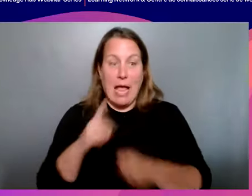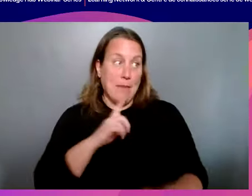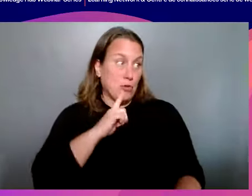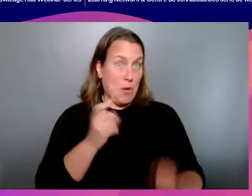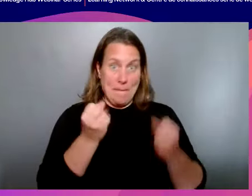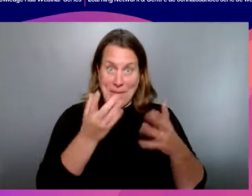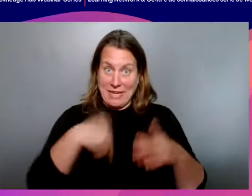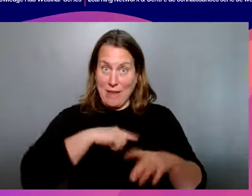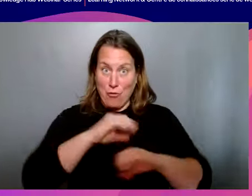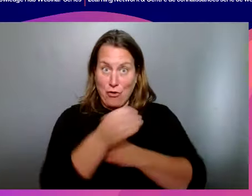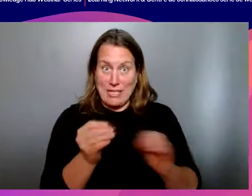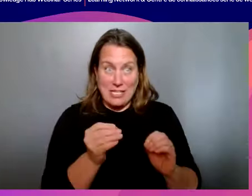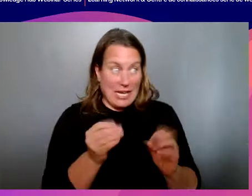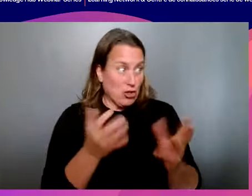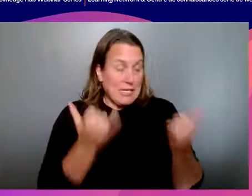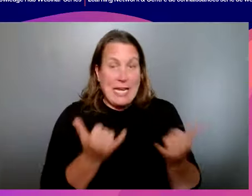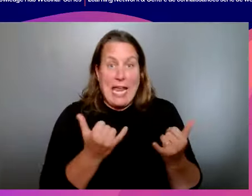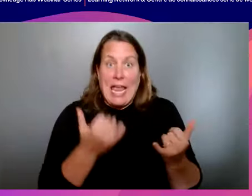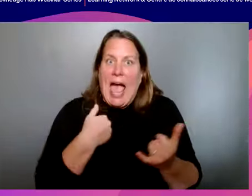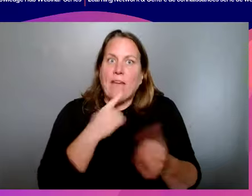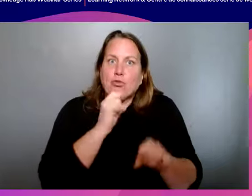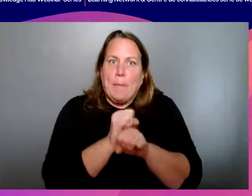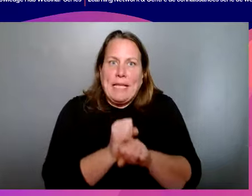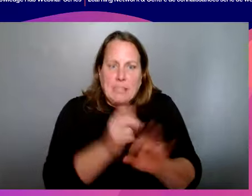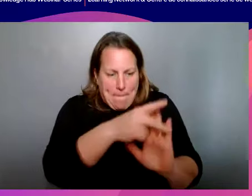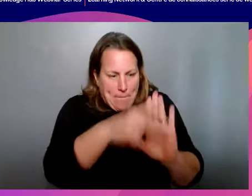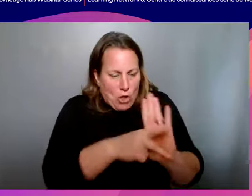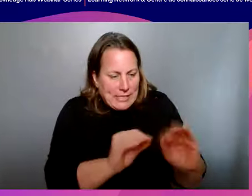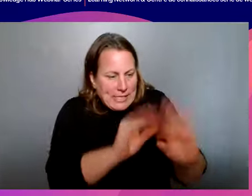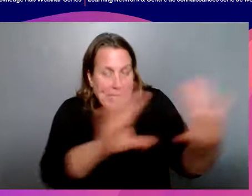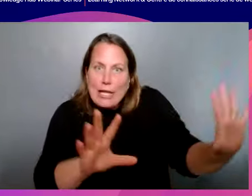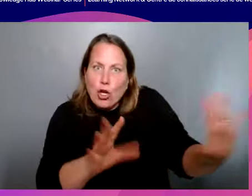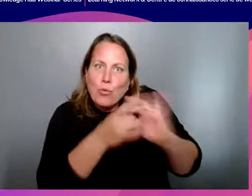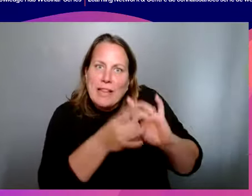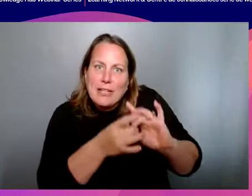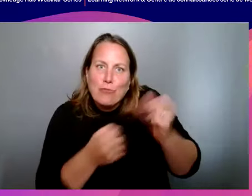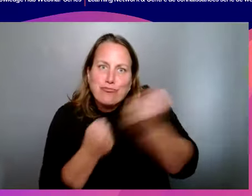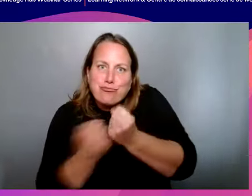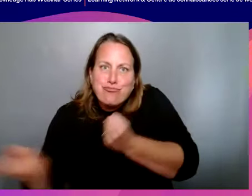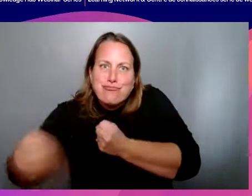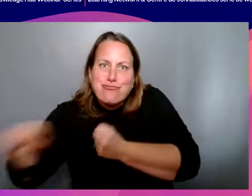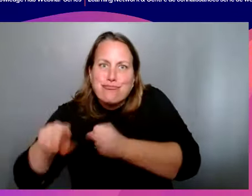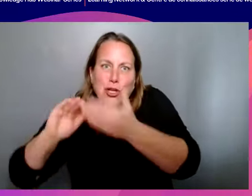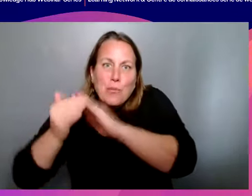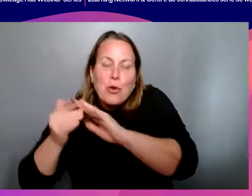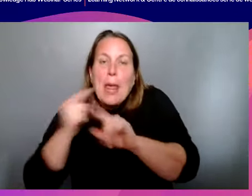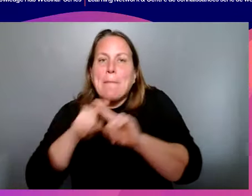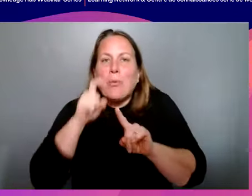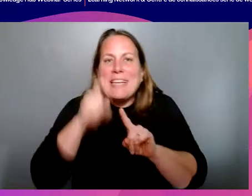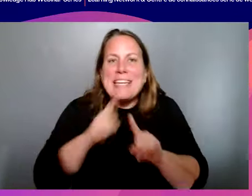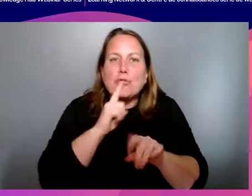wonderful policies, but we need to focus a lot more on how we put those policies in